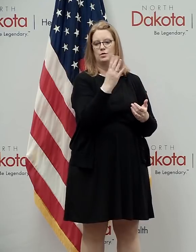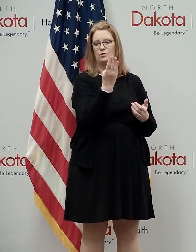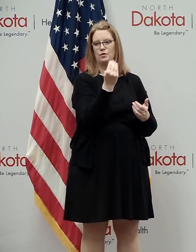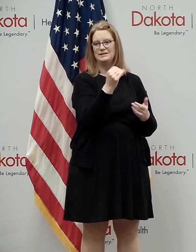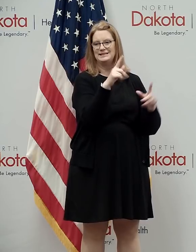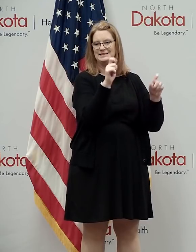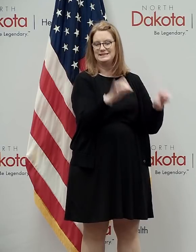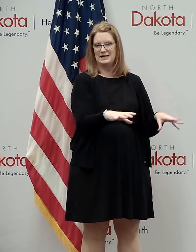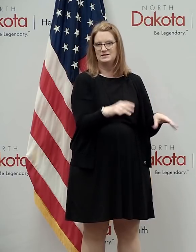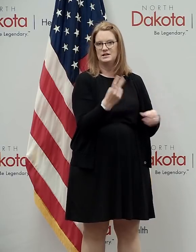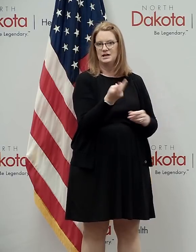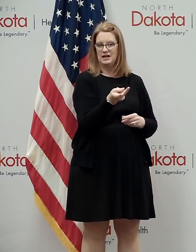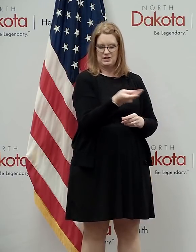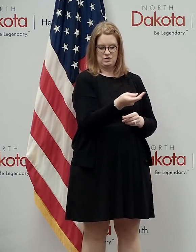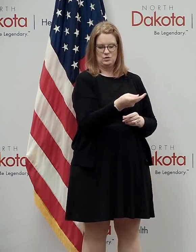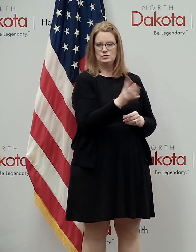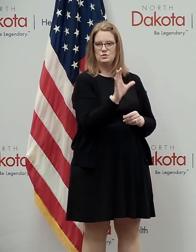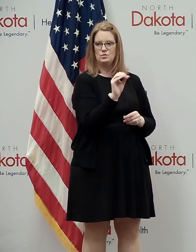2,114 tests in the 2 counties